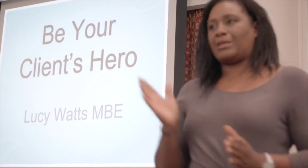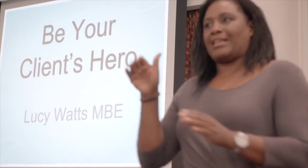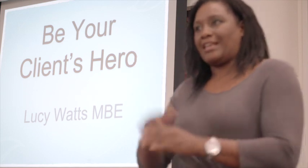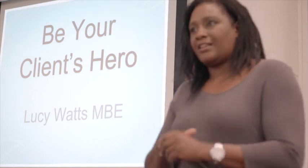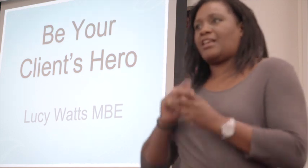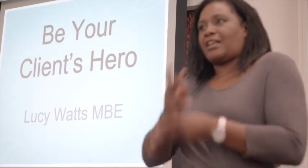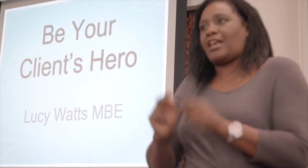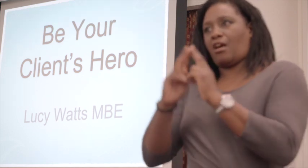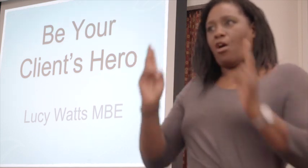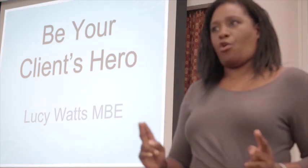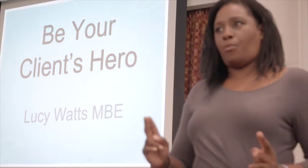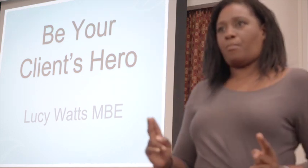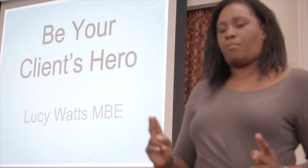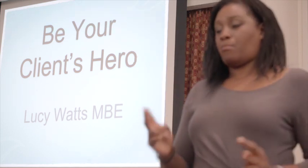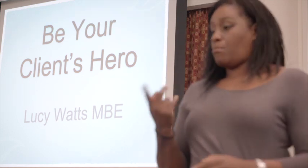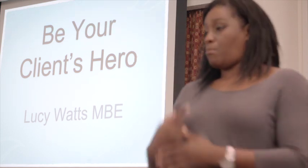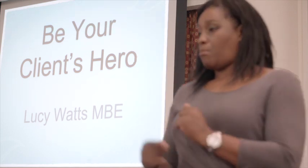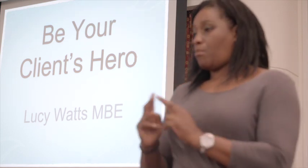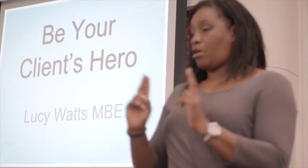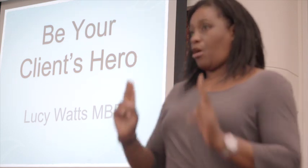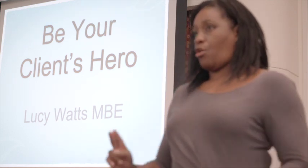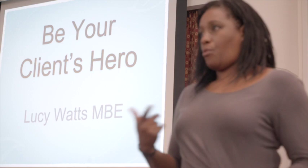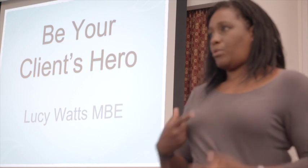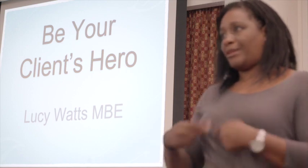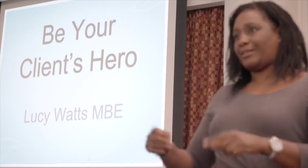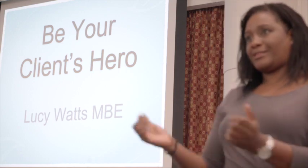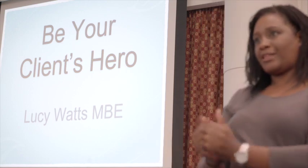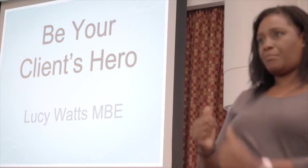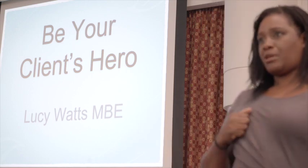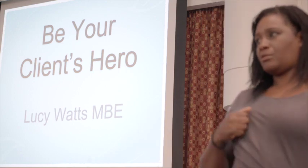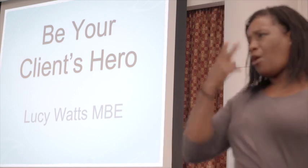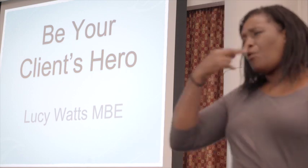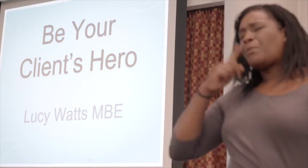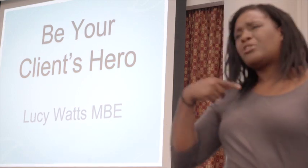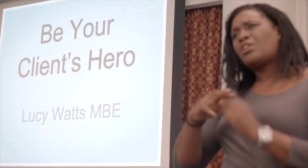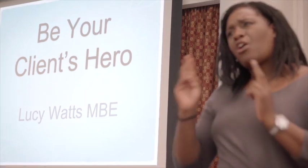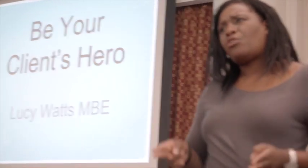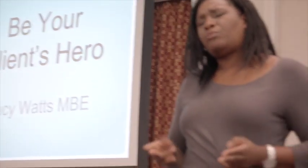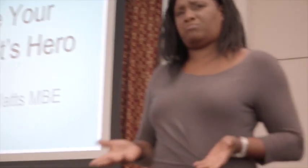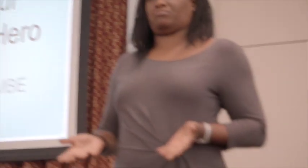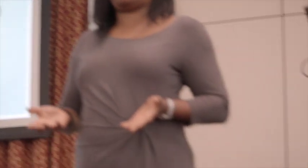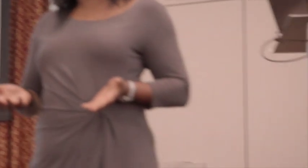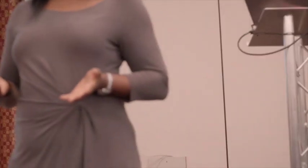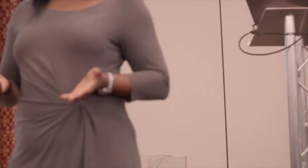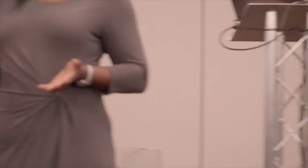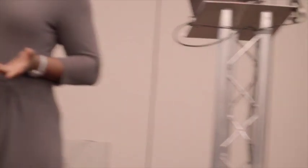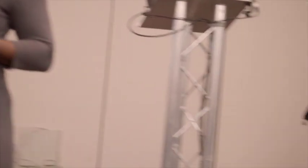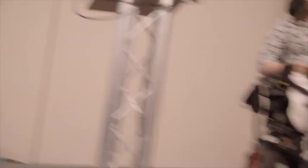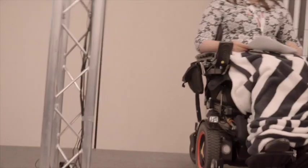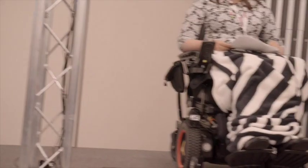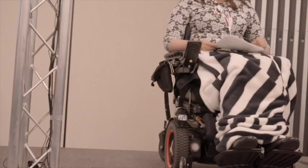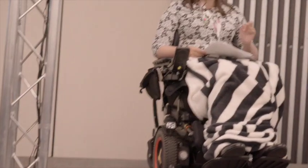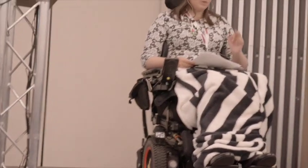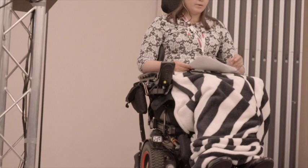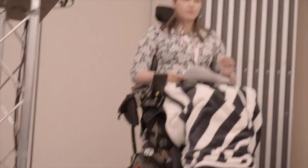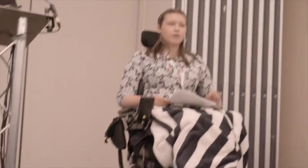home. The only one that would take me at the age of 21 was an old people's home. But not only that, you won't be able to see your